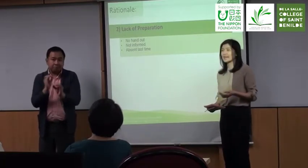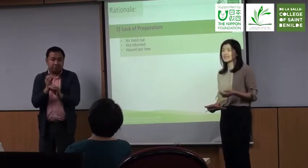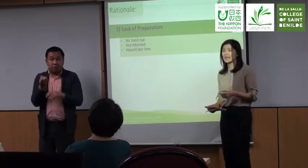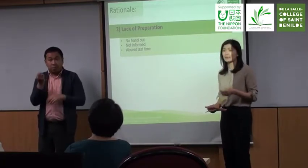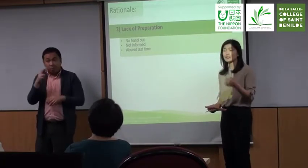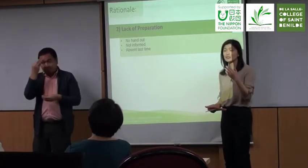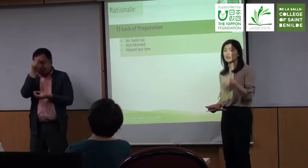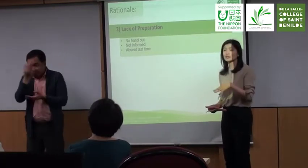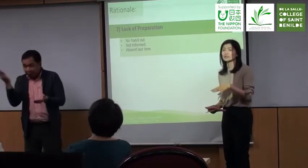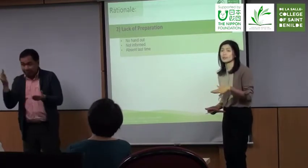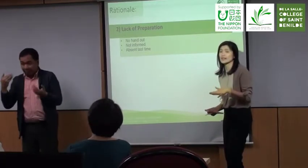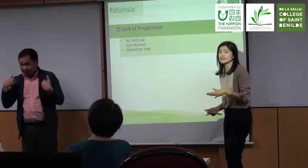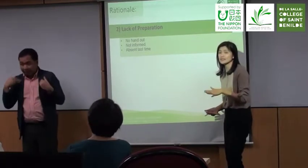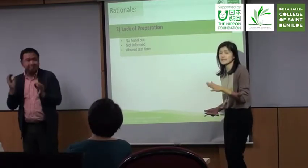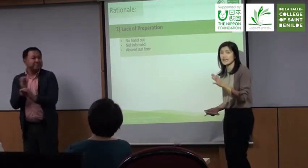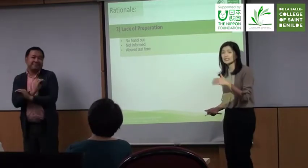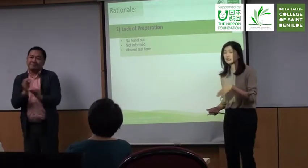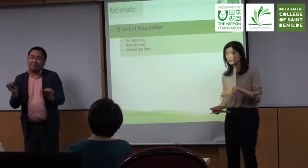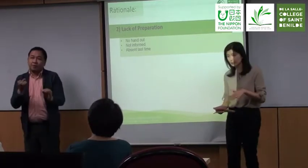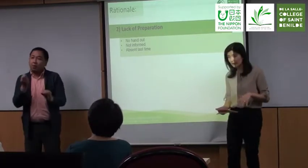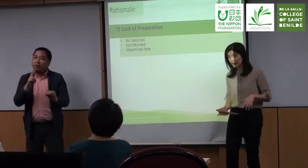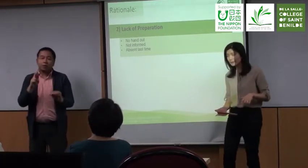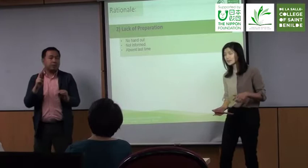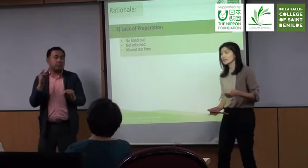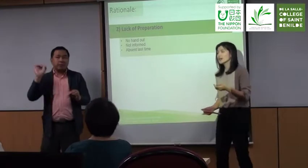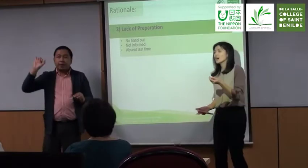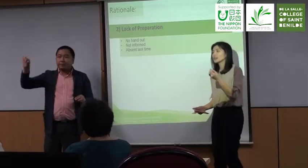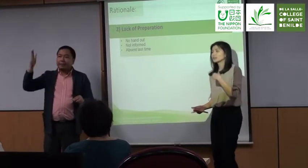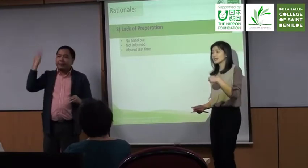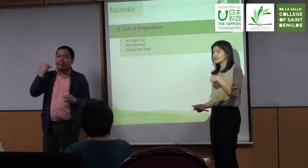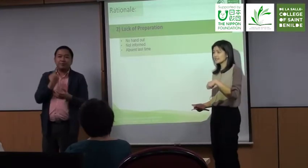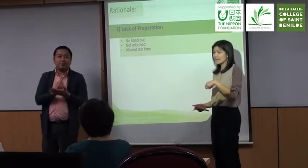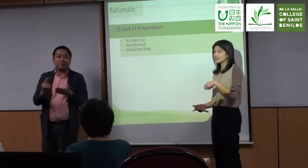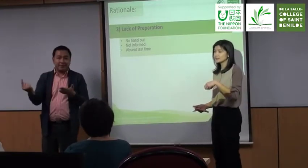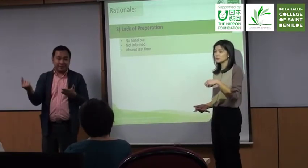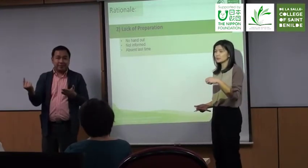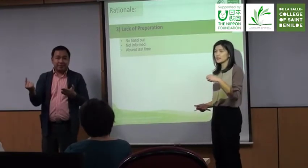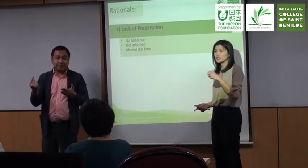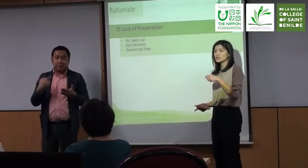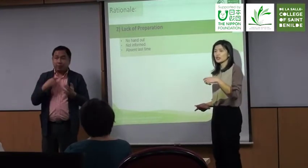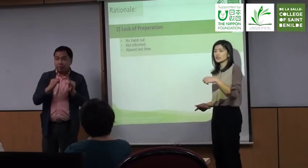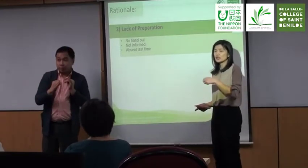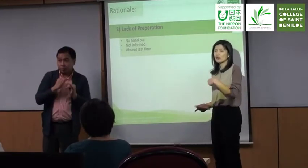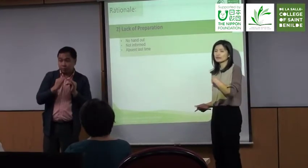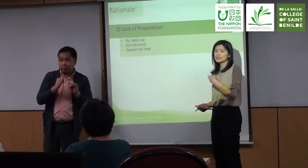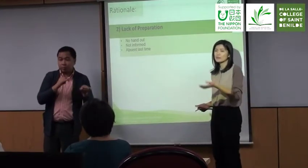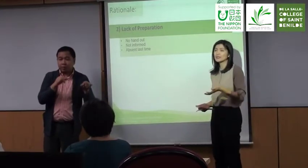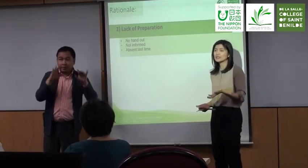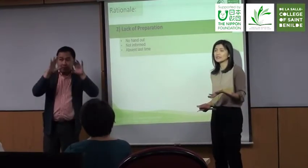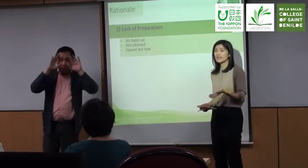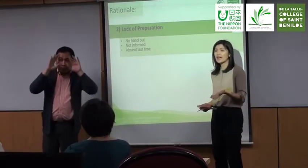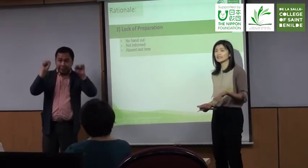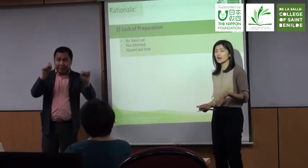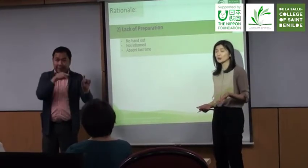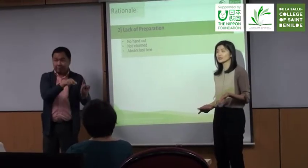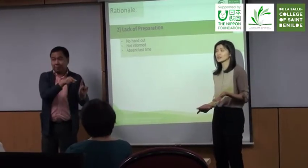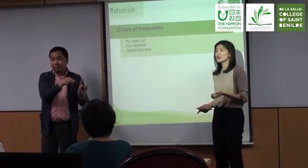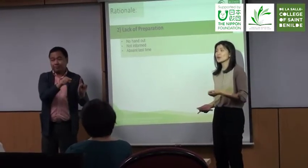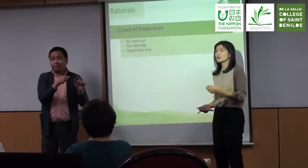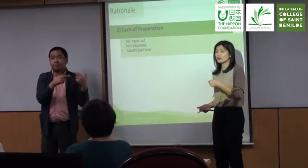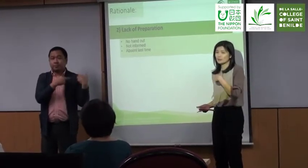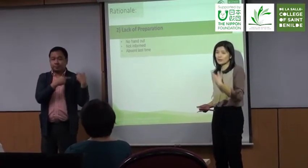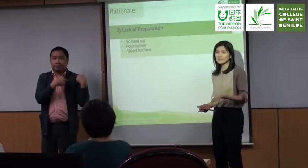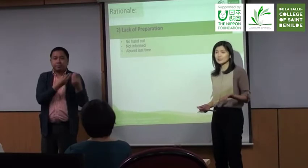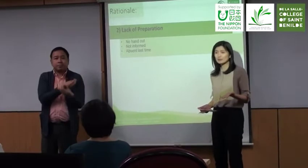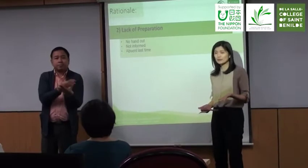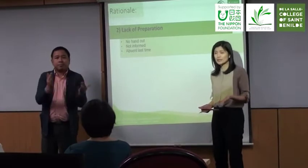absent last time. Because the usual practice is I interview them. The president would be in charge of disseminating the handouts.